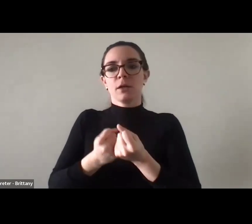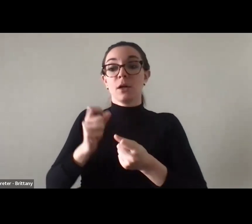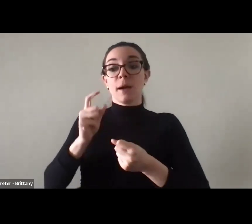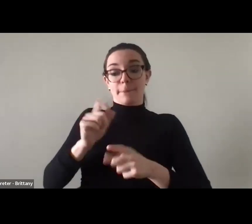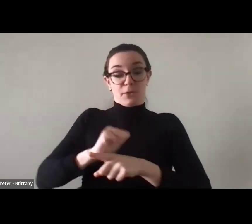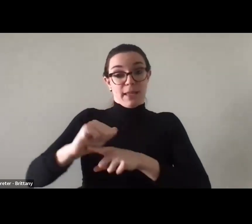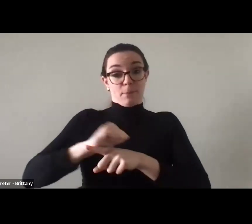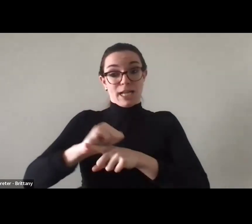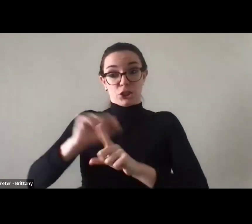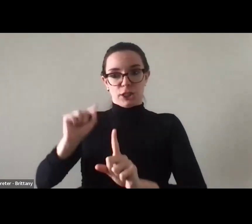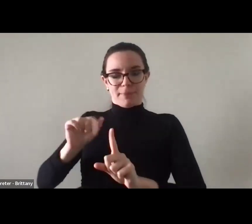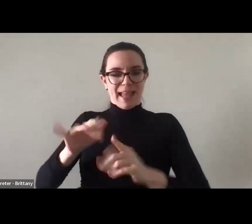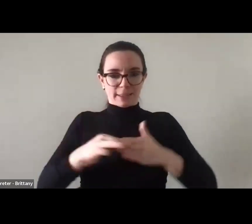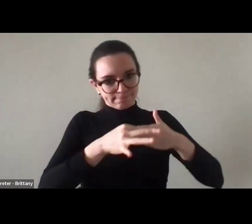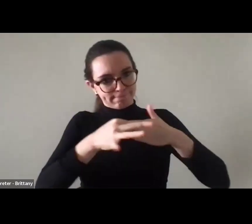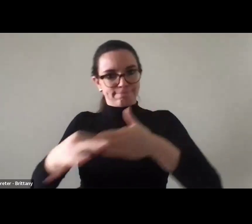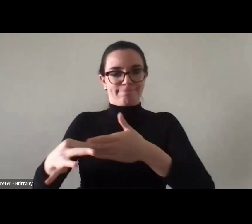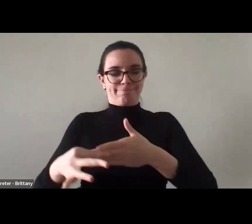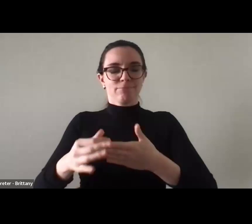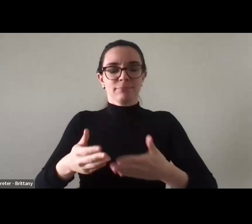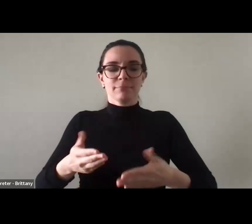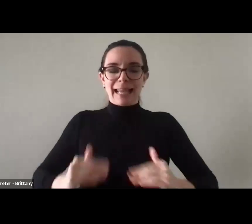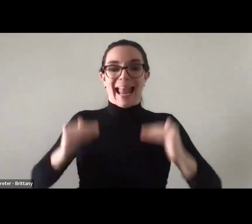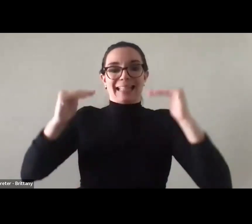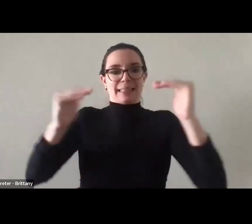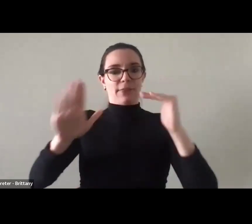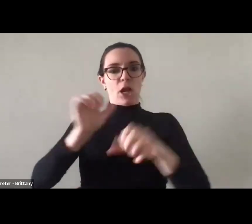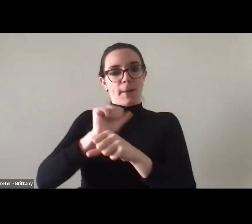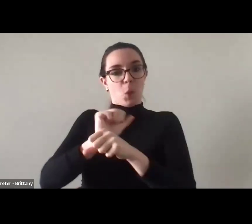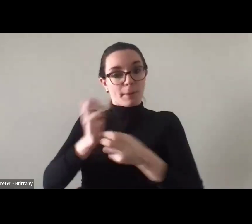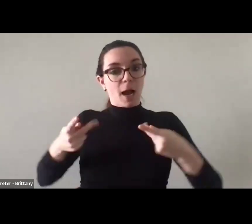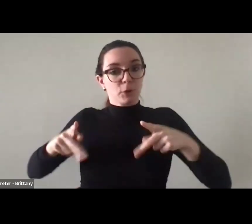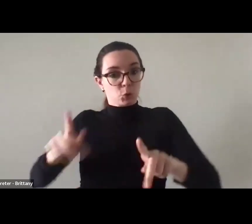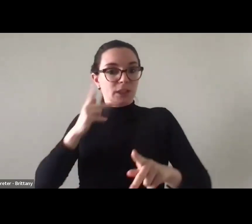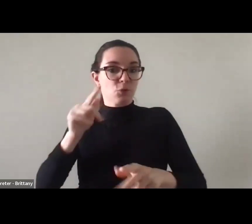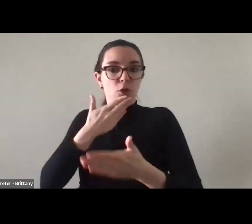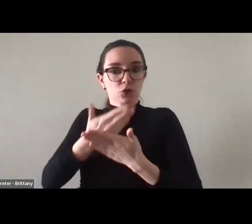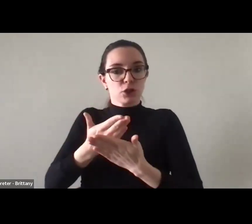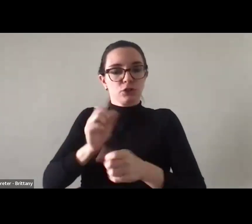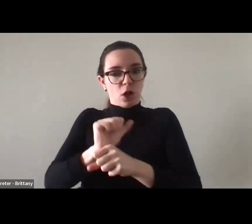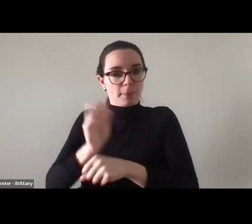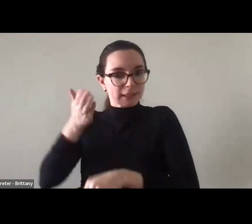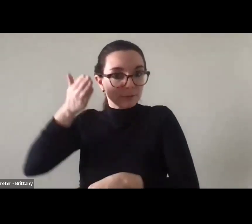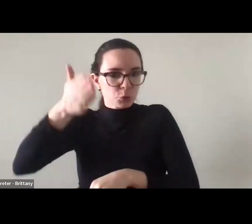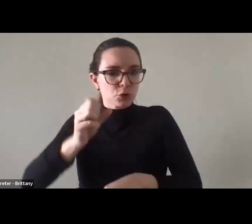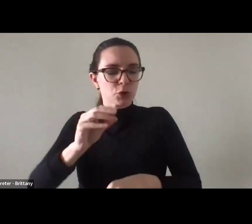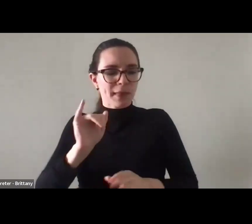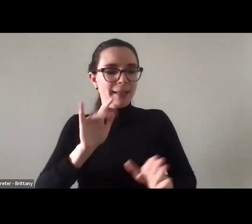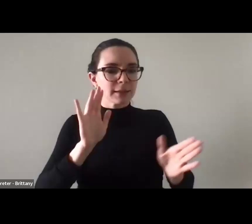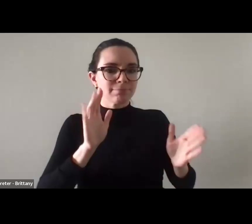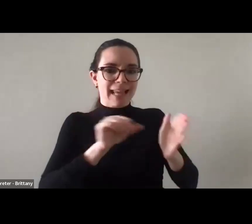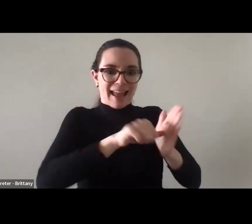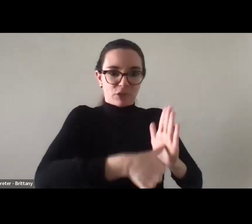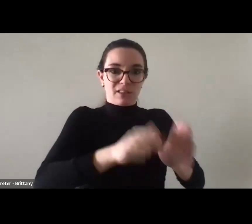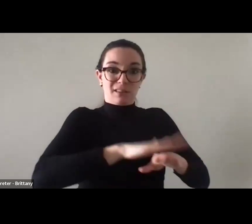driving their employment opportunities for good jobs. So yeah, there is an emphasis on the school end, and it really dovetails with